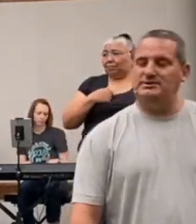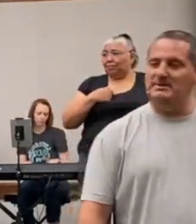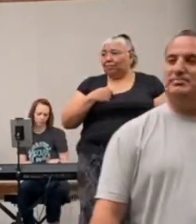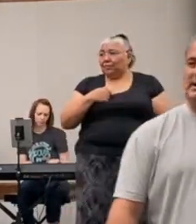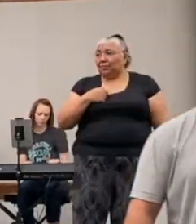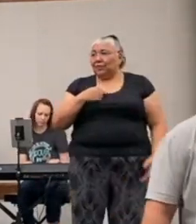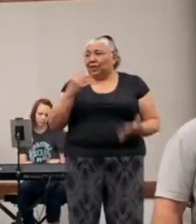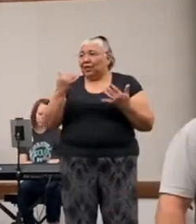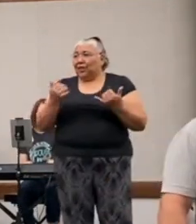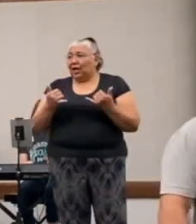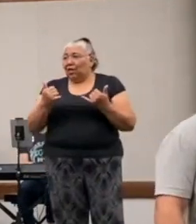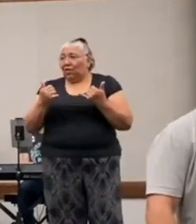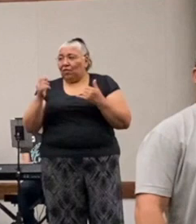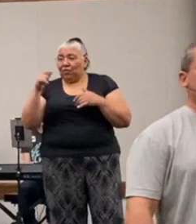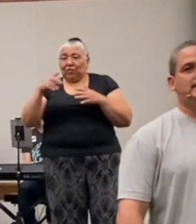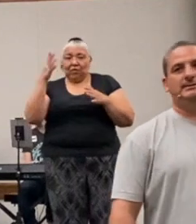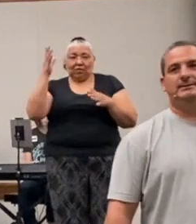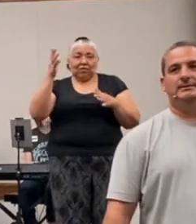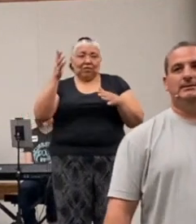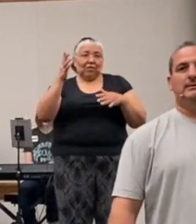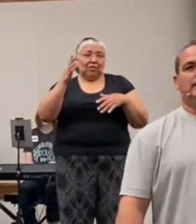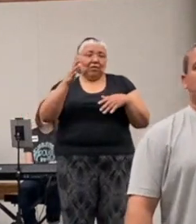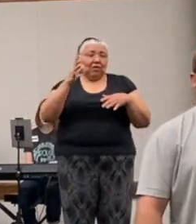And the ultimate price was paid on the cross.